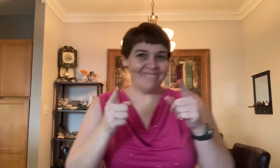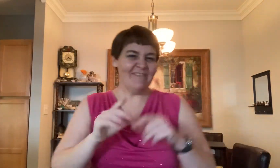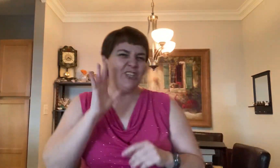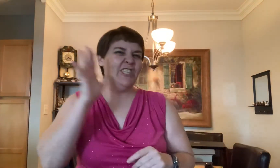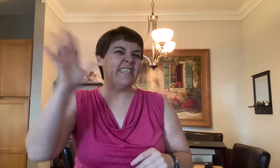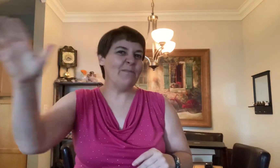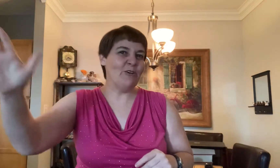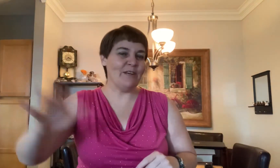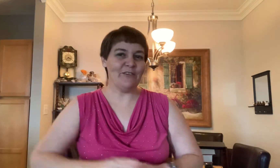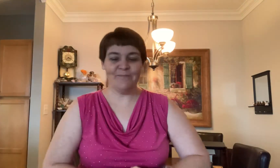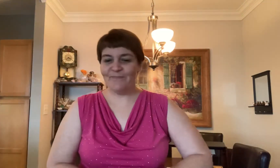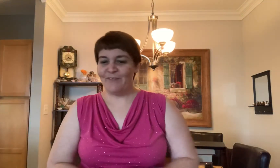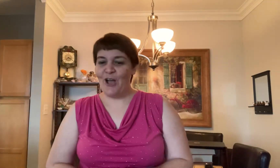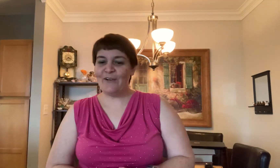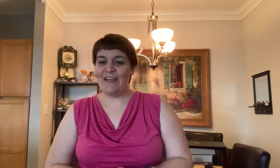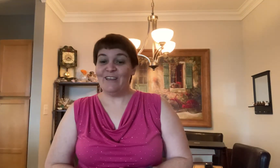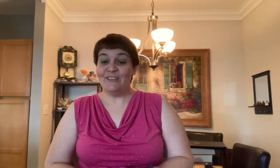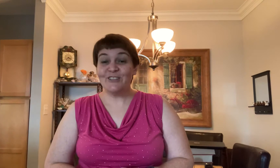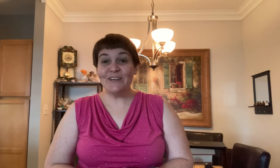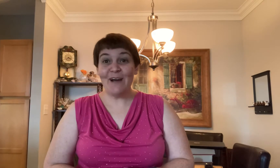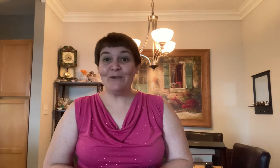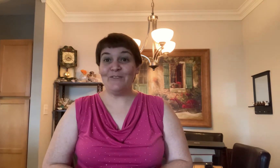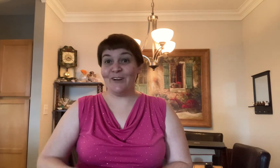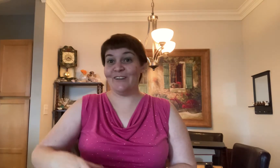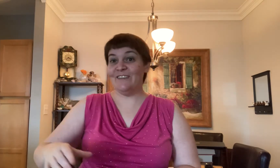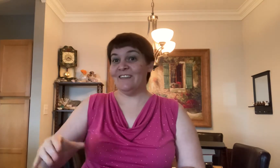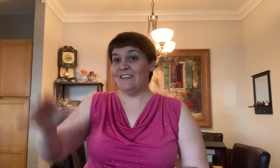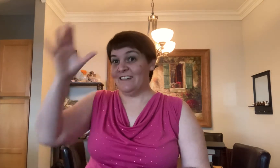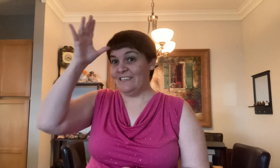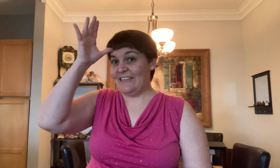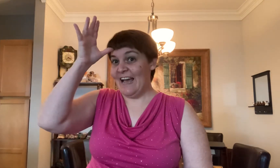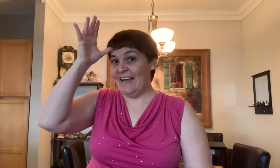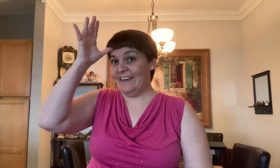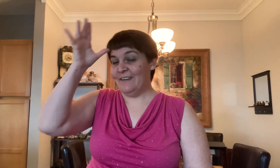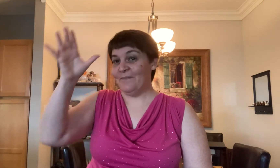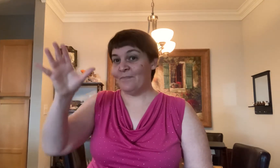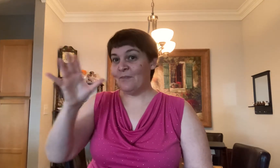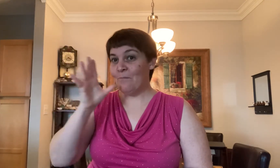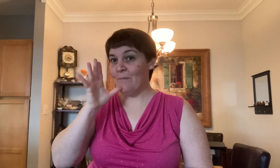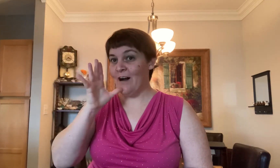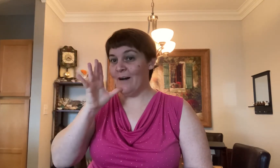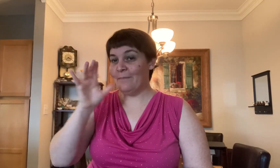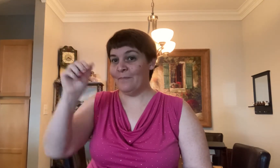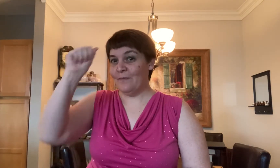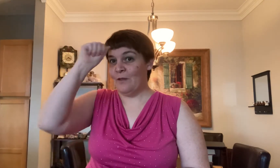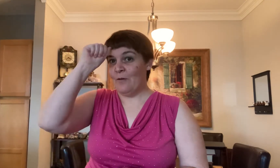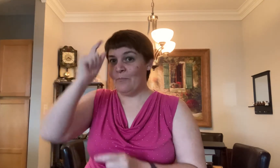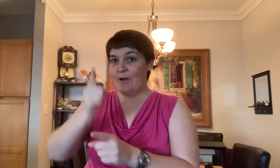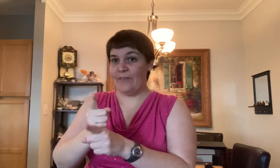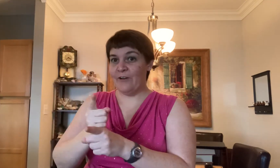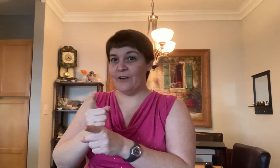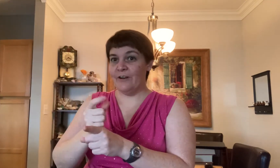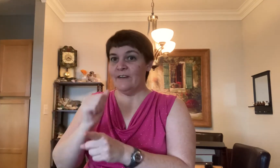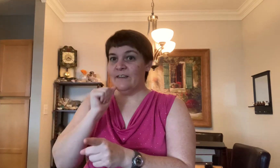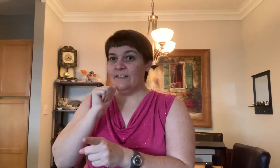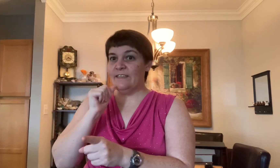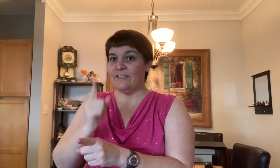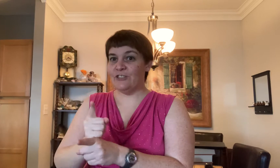You just keep going. Okay, so now we've learned dad, mom, brother,